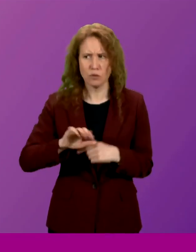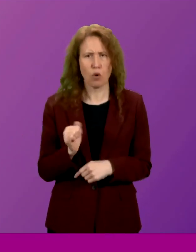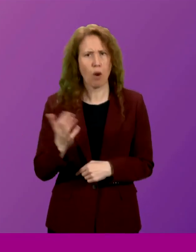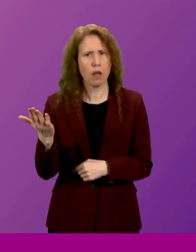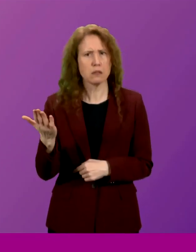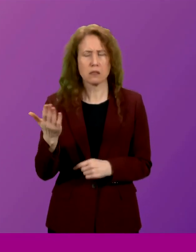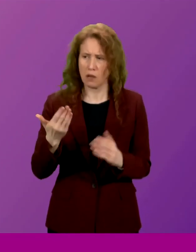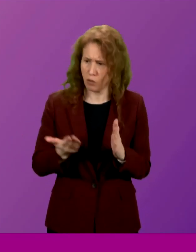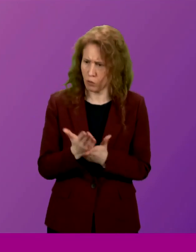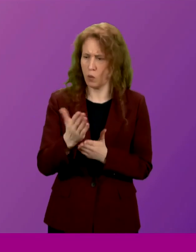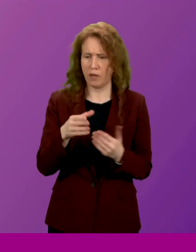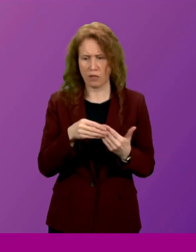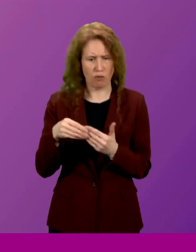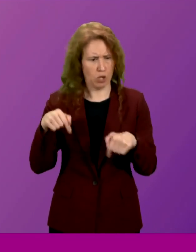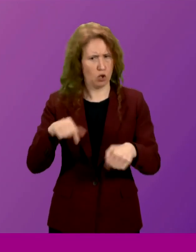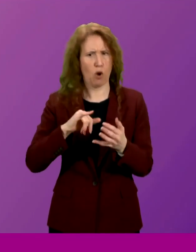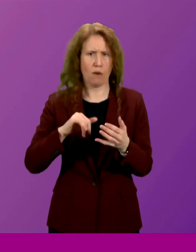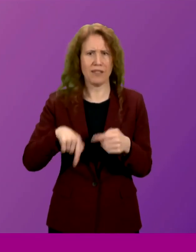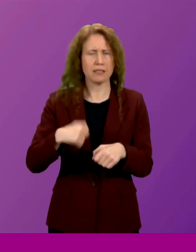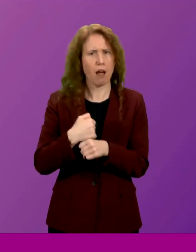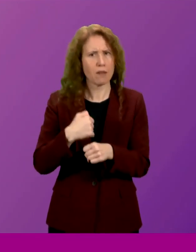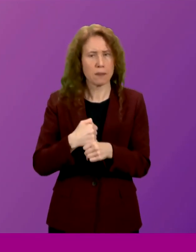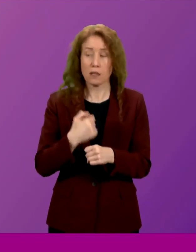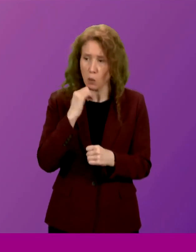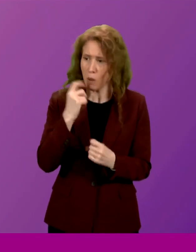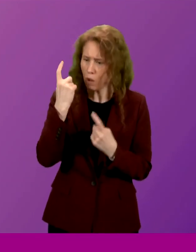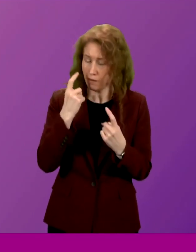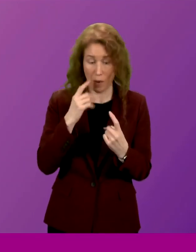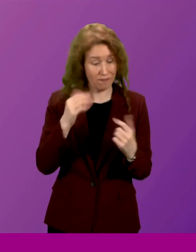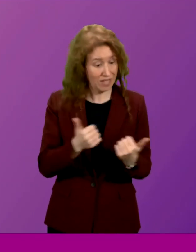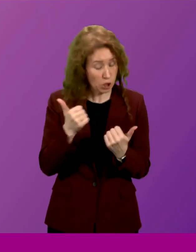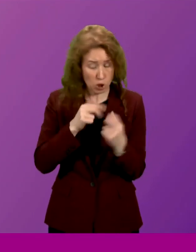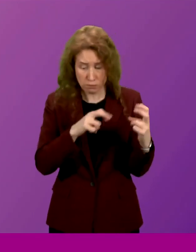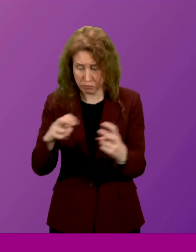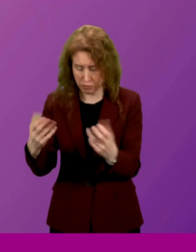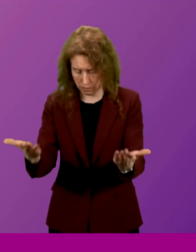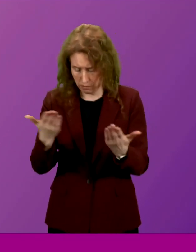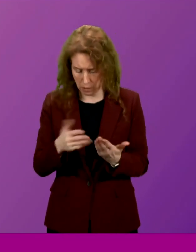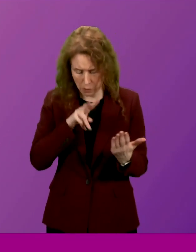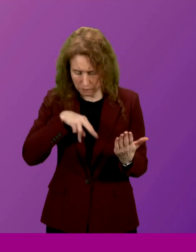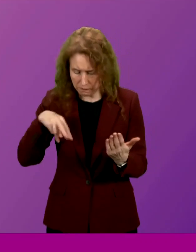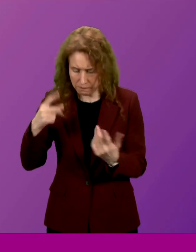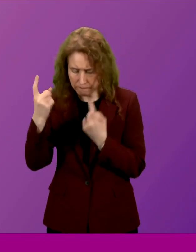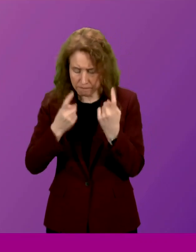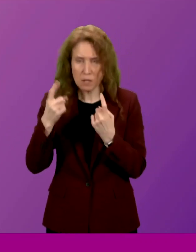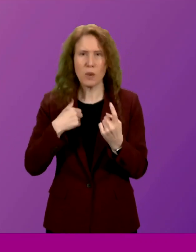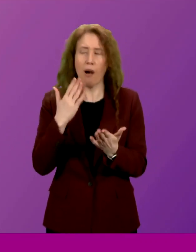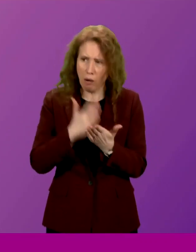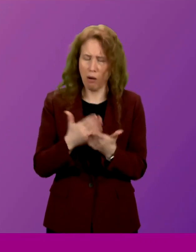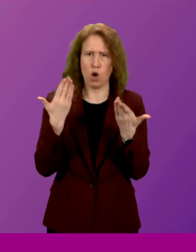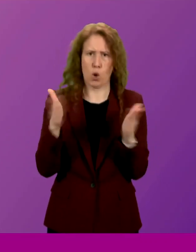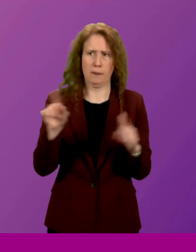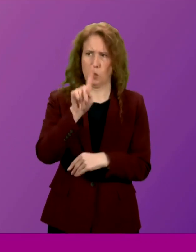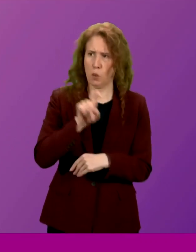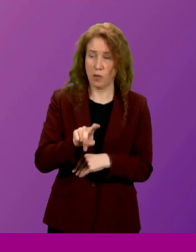Scotland under the direction of this Scottish Government. We will consider its findings. I reiterate that we remain open to the